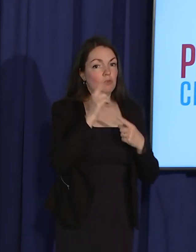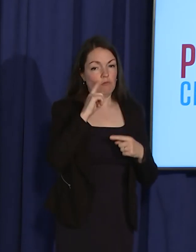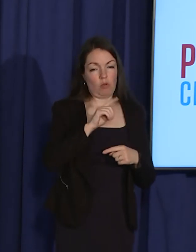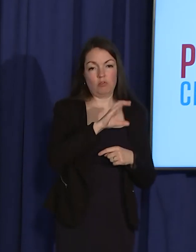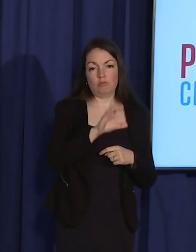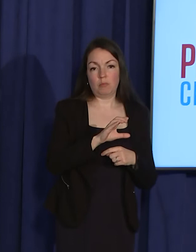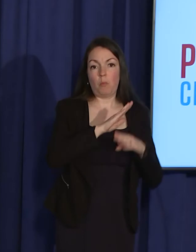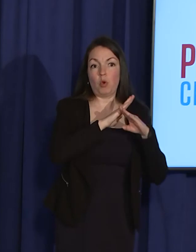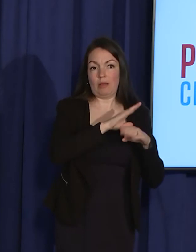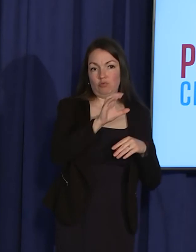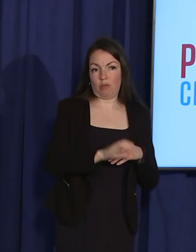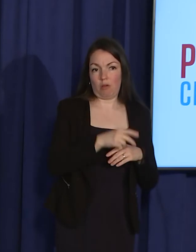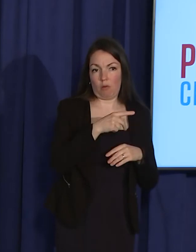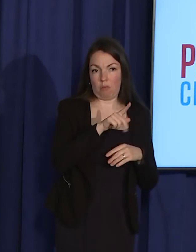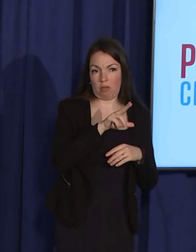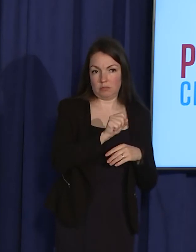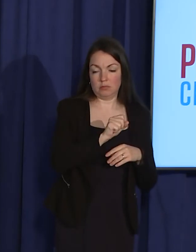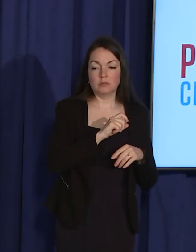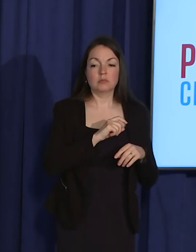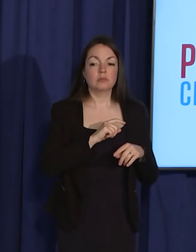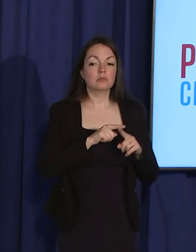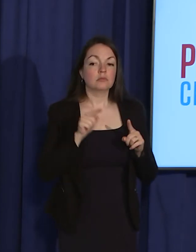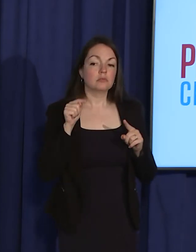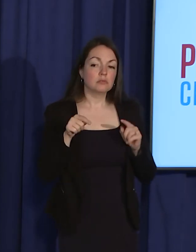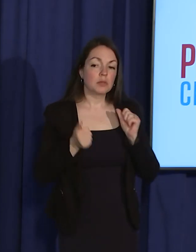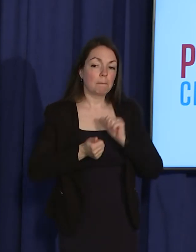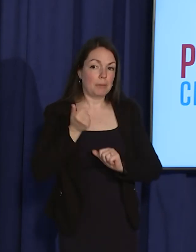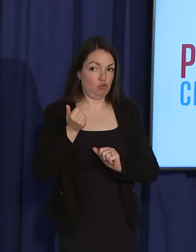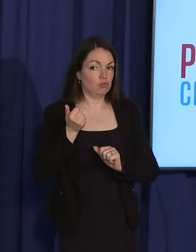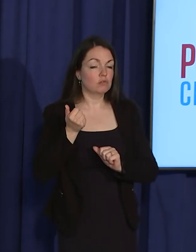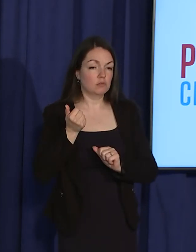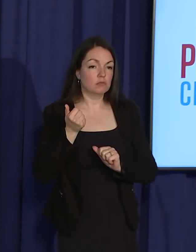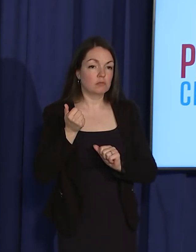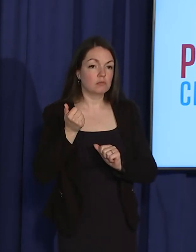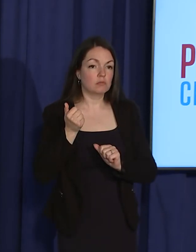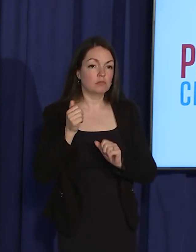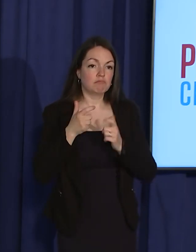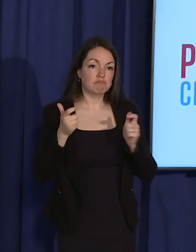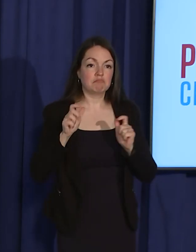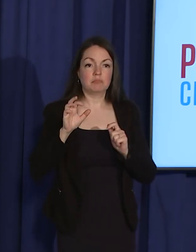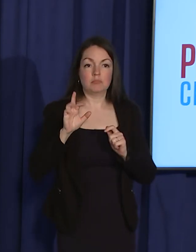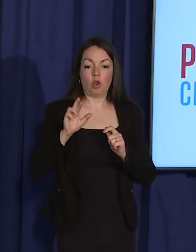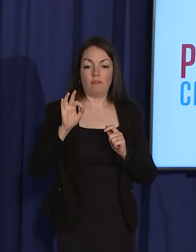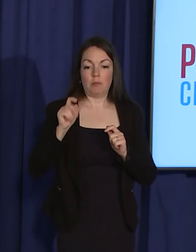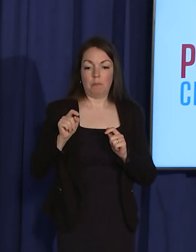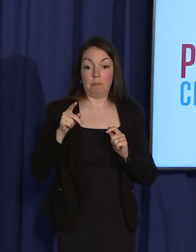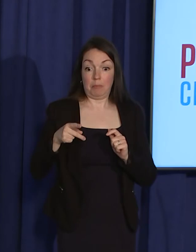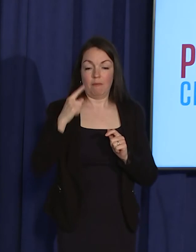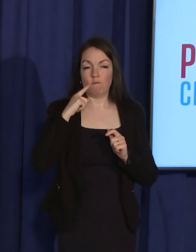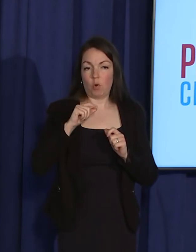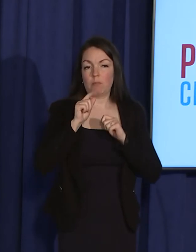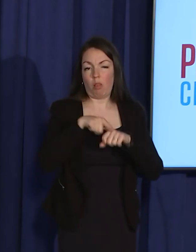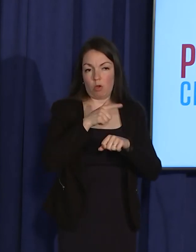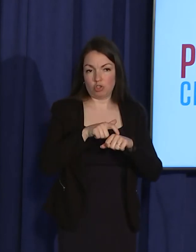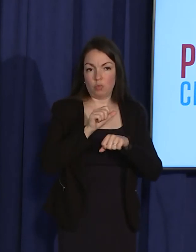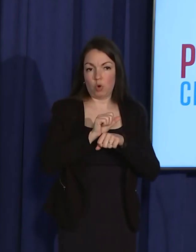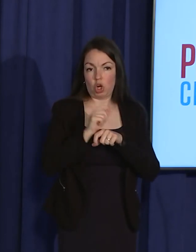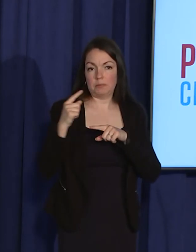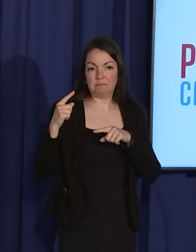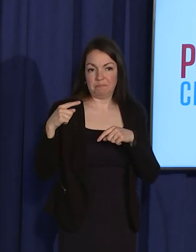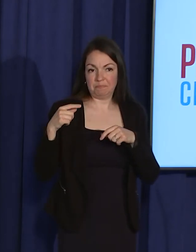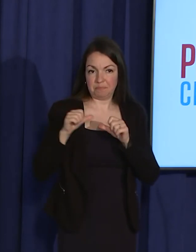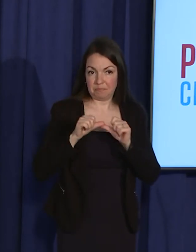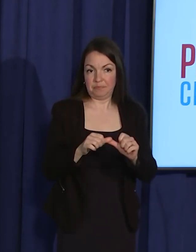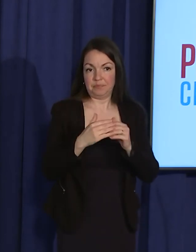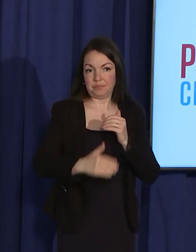is the major RFP that's starting our long-term work. So, if you were an organizer for the